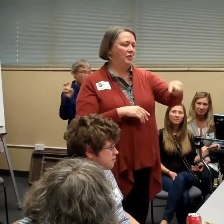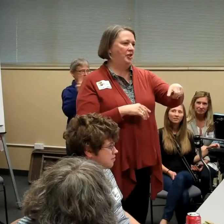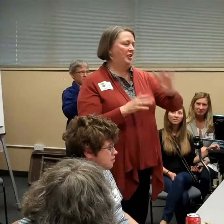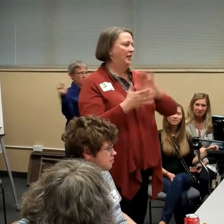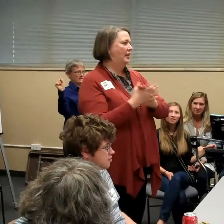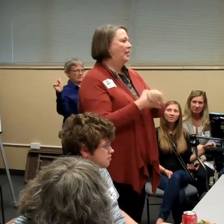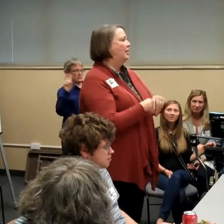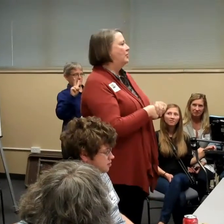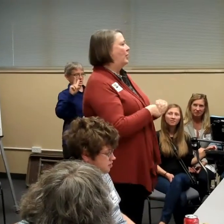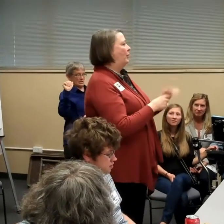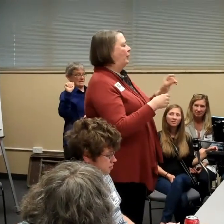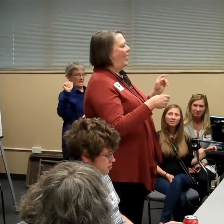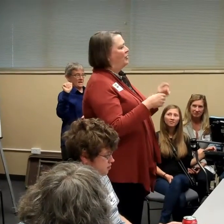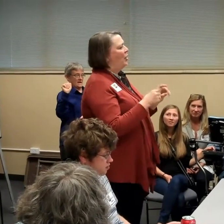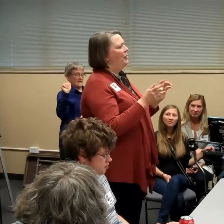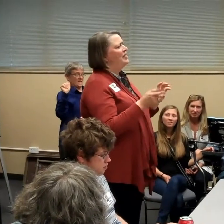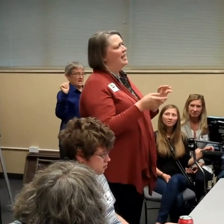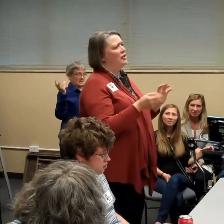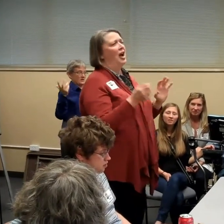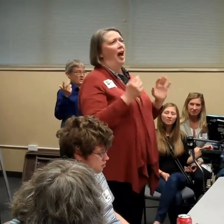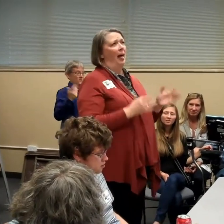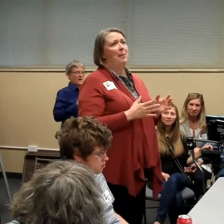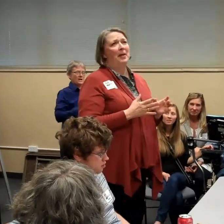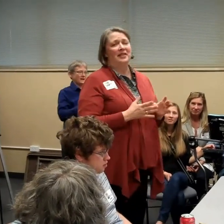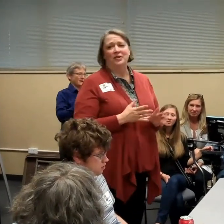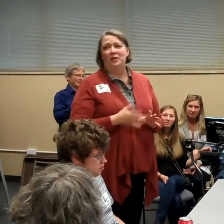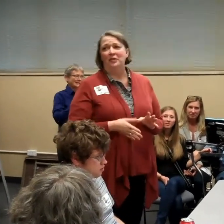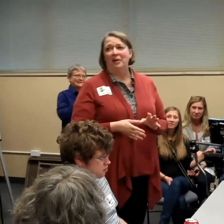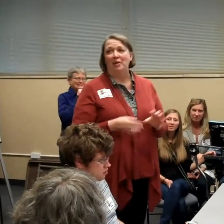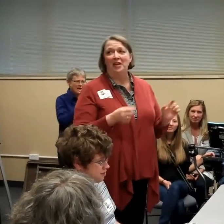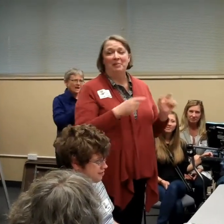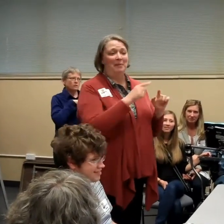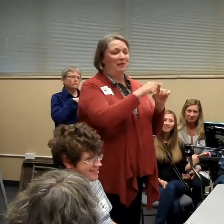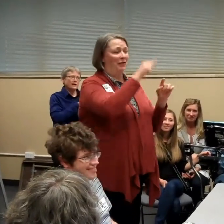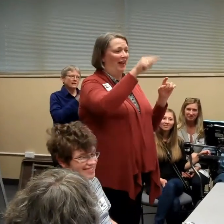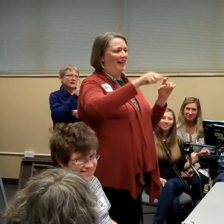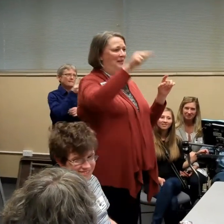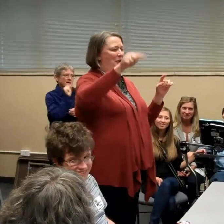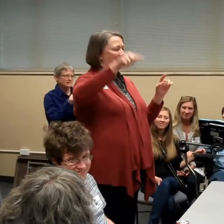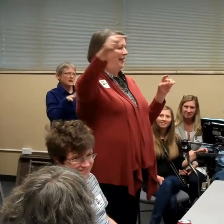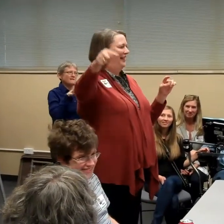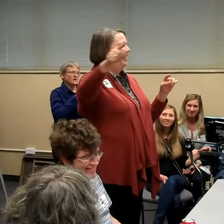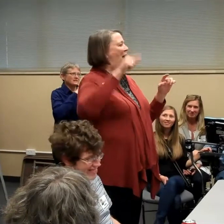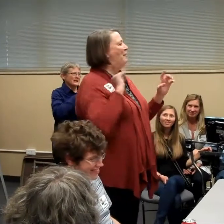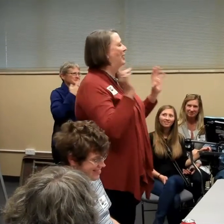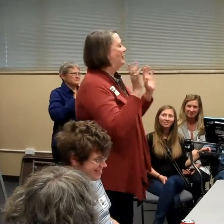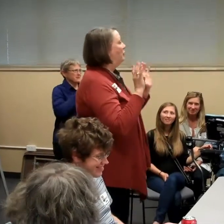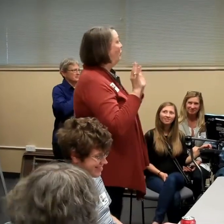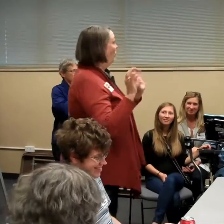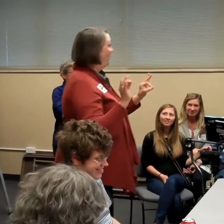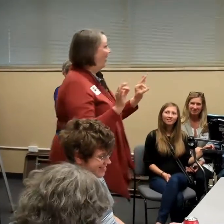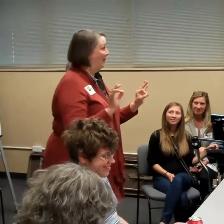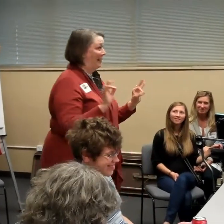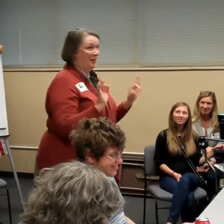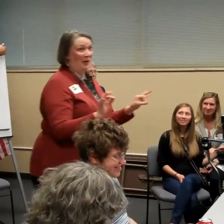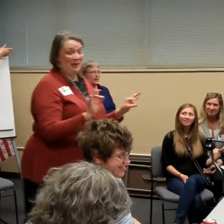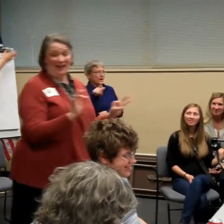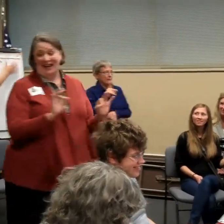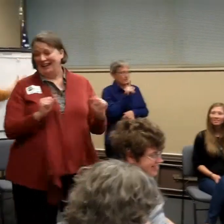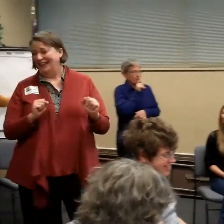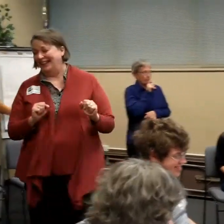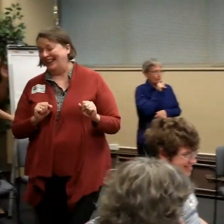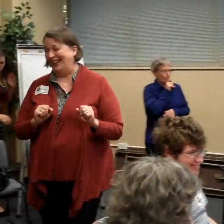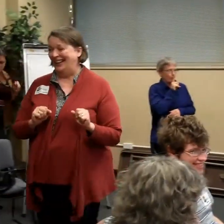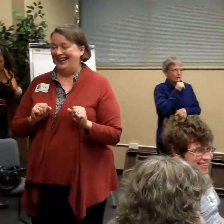States to Virginia. So I don't think he's actually on the bus the whole time. I think he might be flying in between, but don't tell him I told